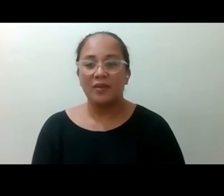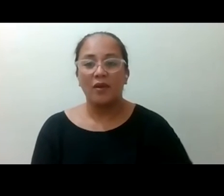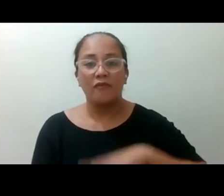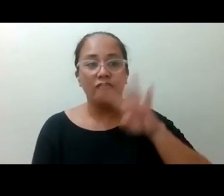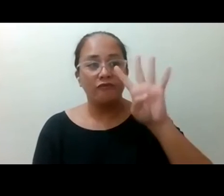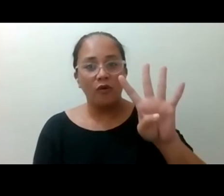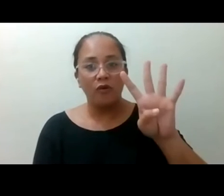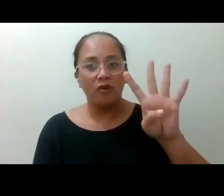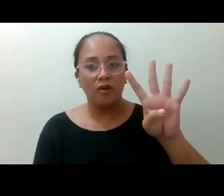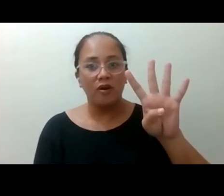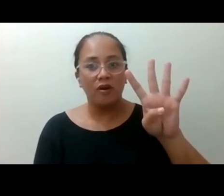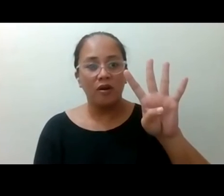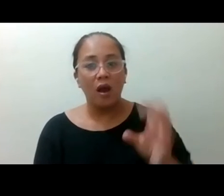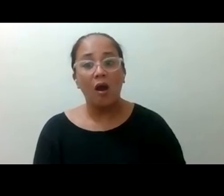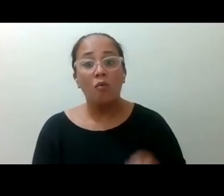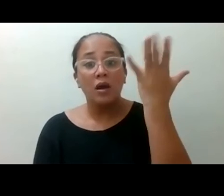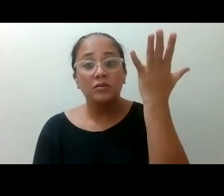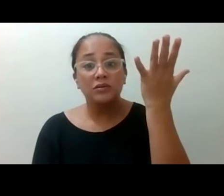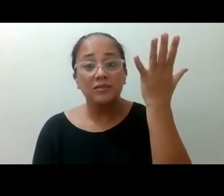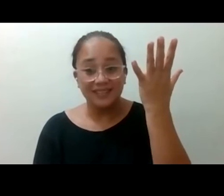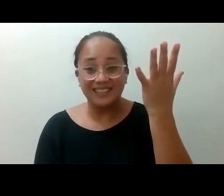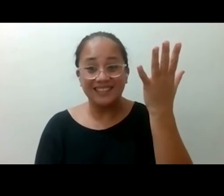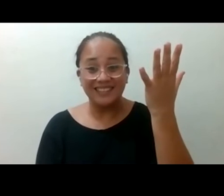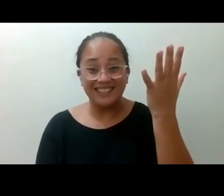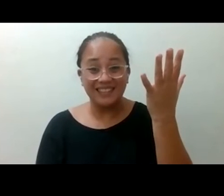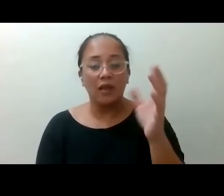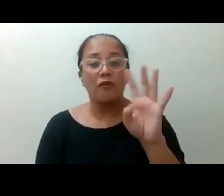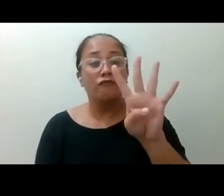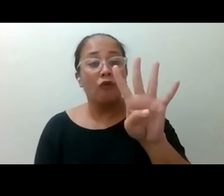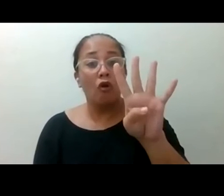for how much, what does that mean?